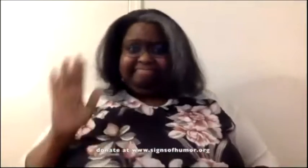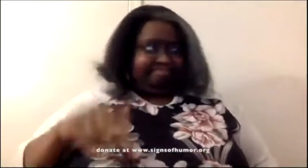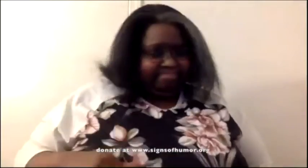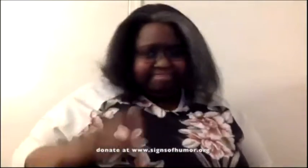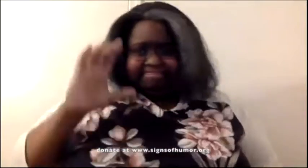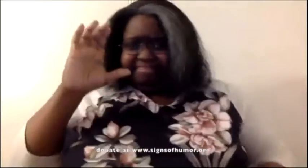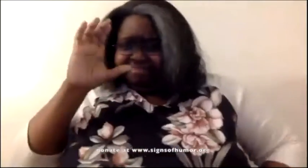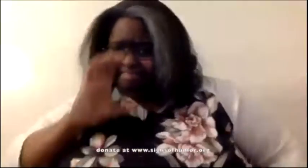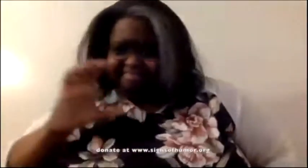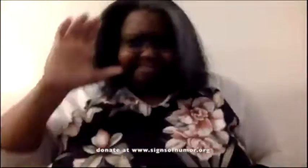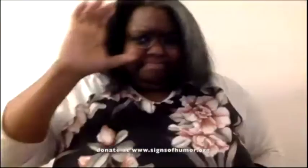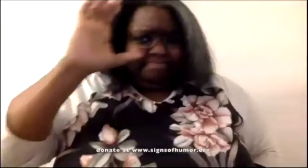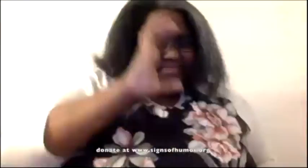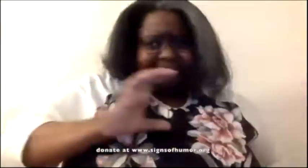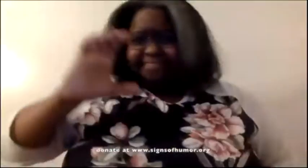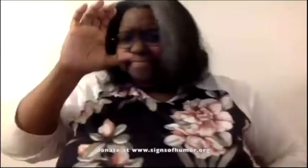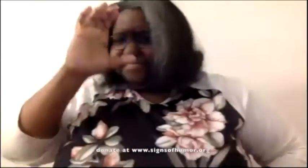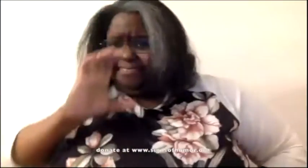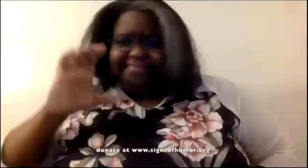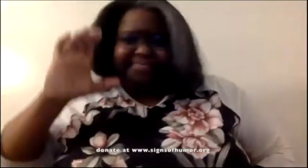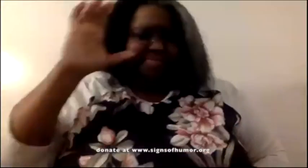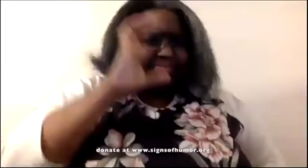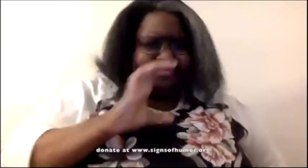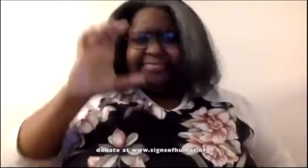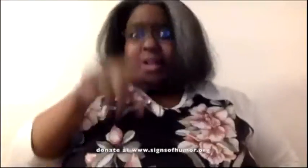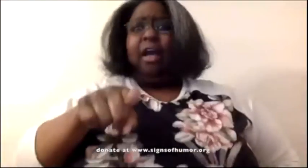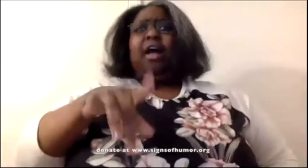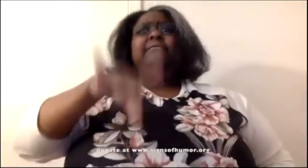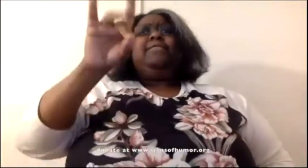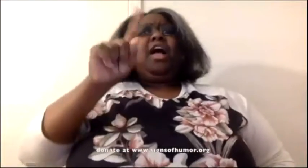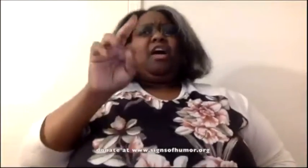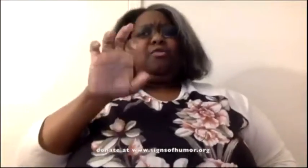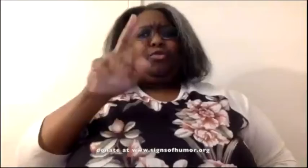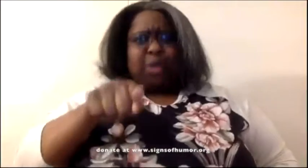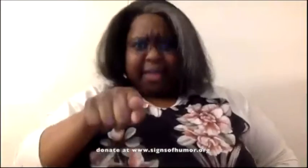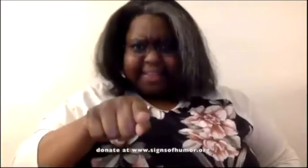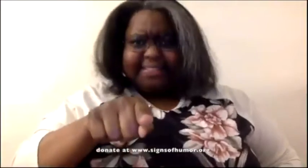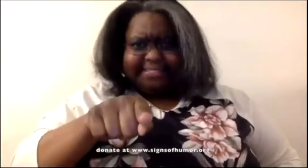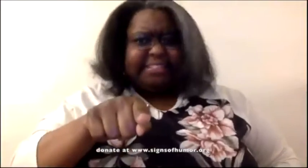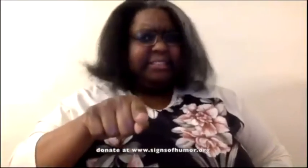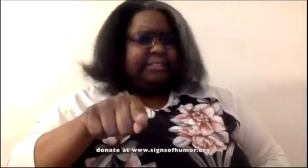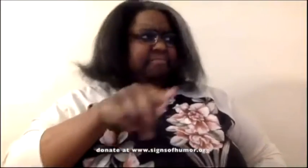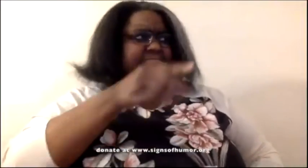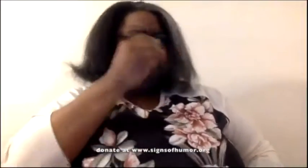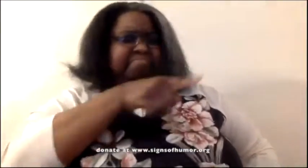What? Cowboy said, I told you. So off they go again. And then they notice some other